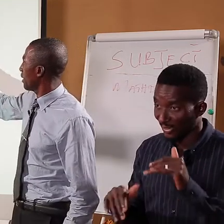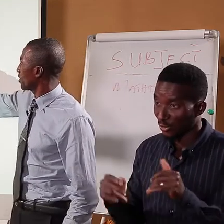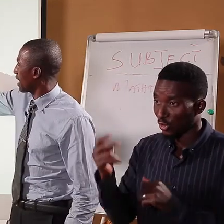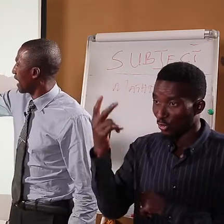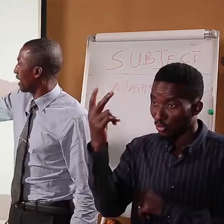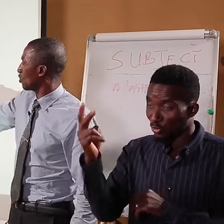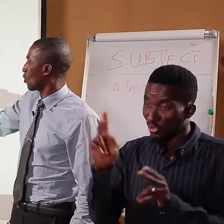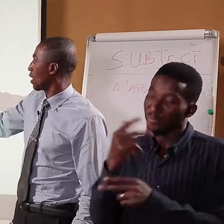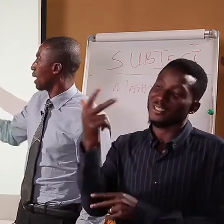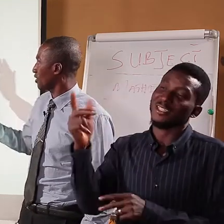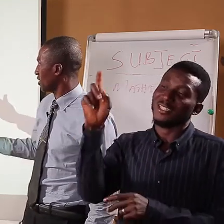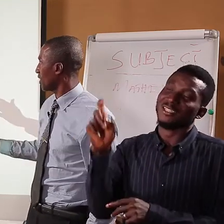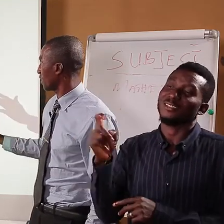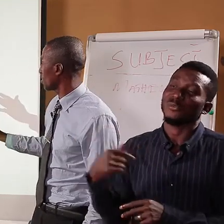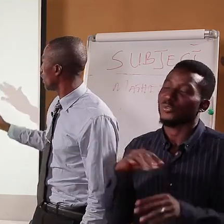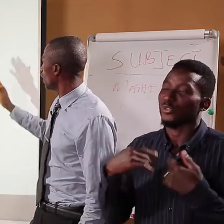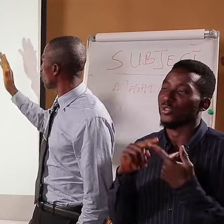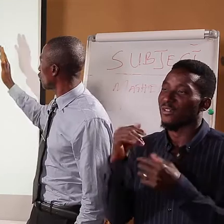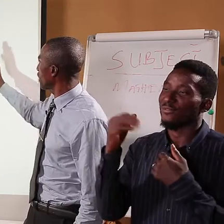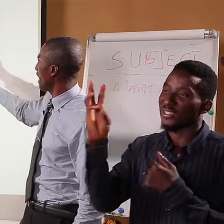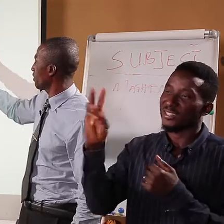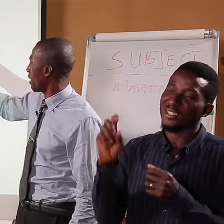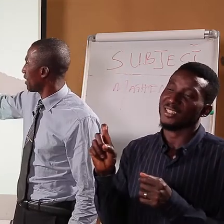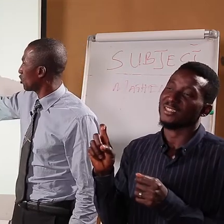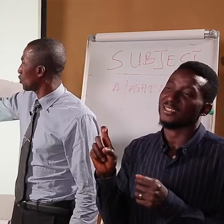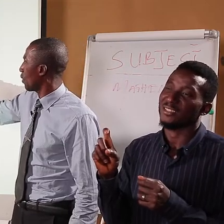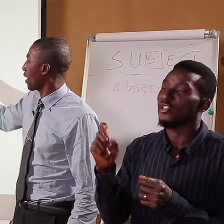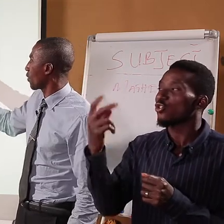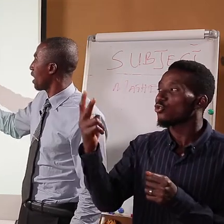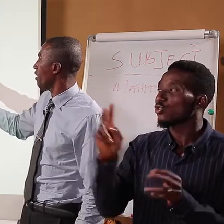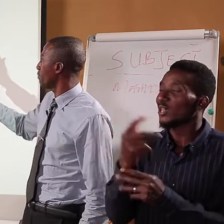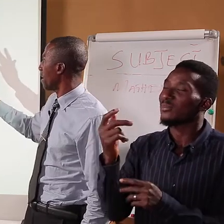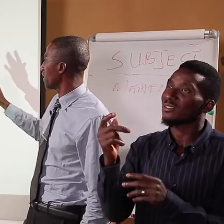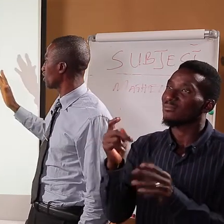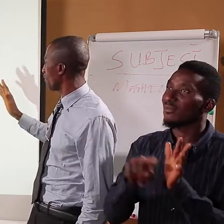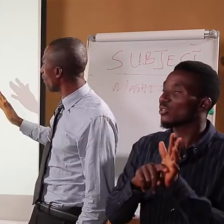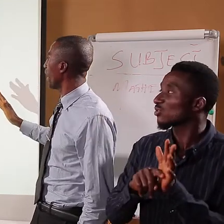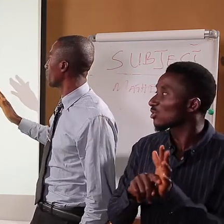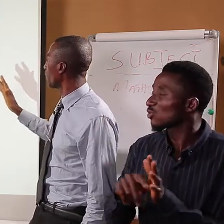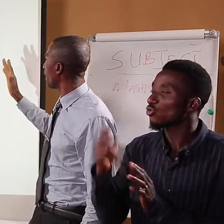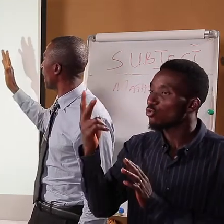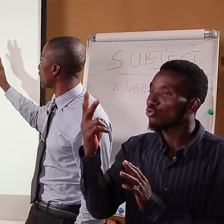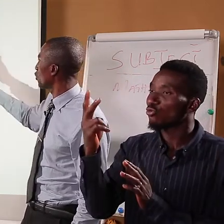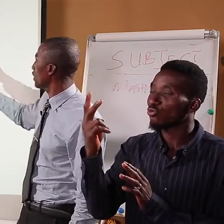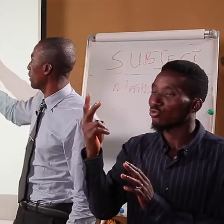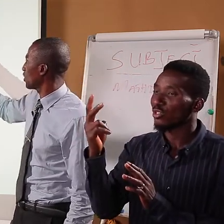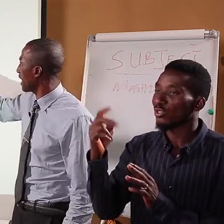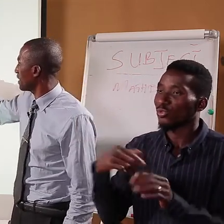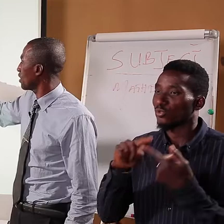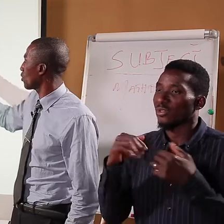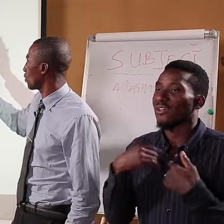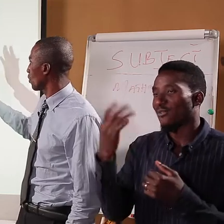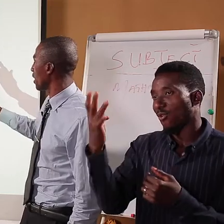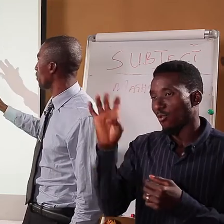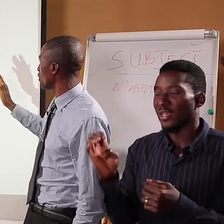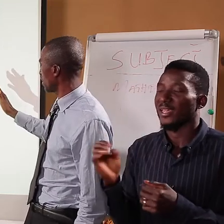2 times 3x, you will have 6x. 2 times minus 2y, you have minus 4y. And 2 times